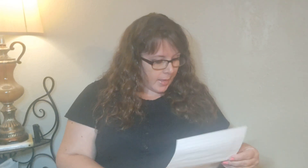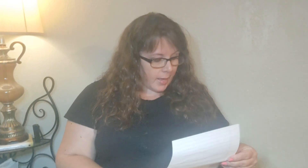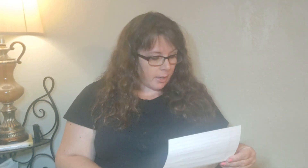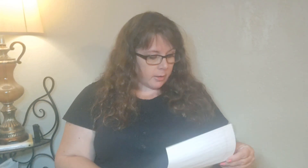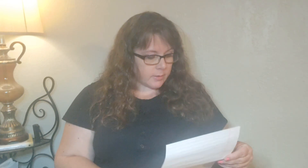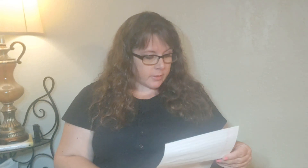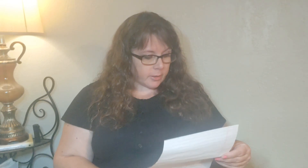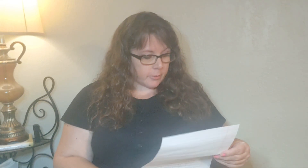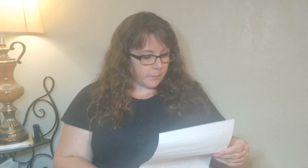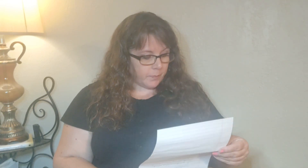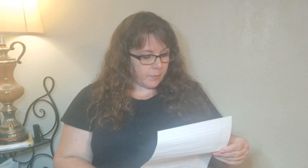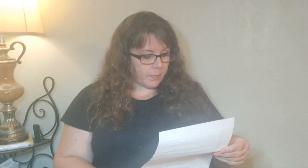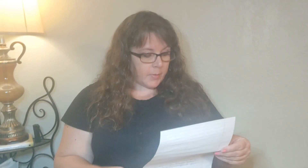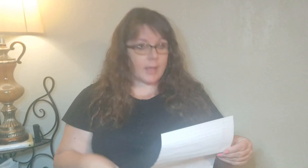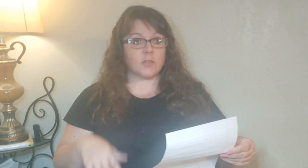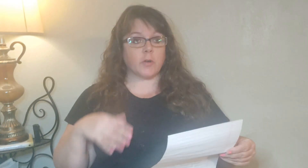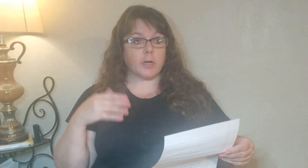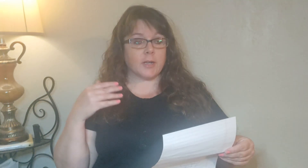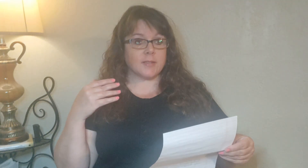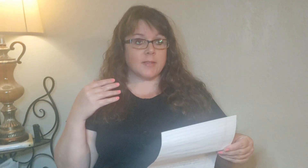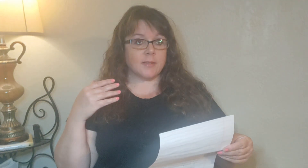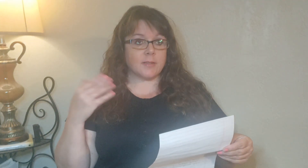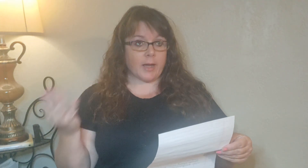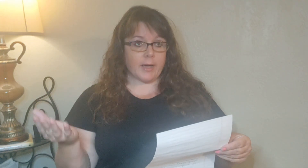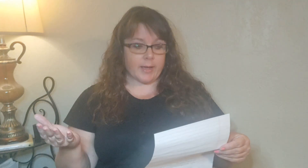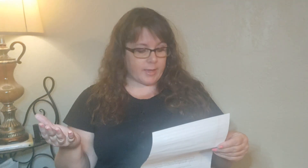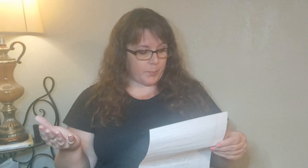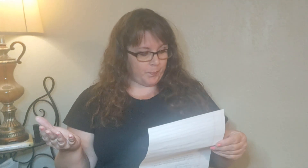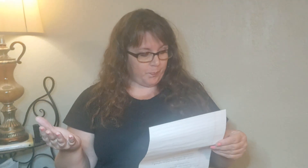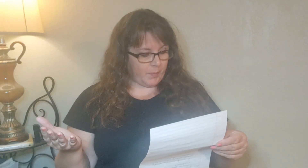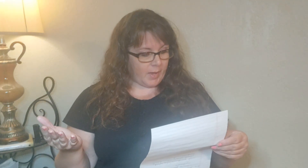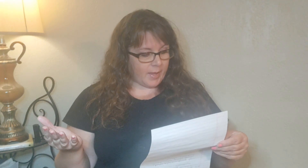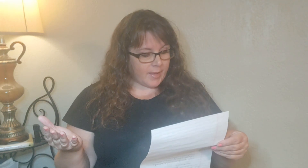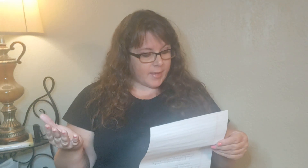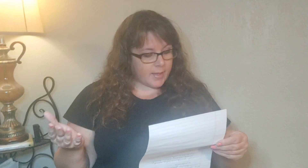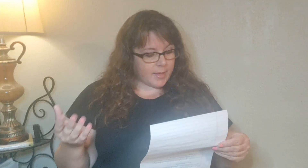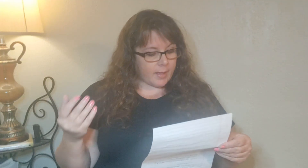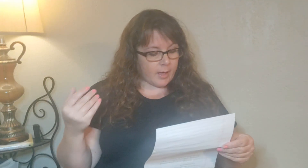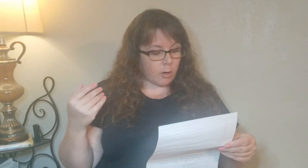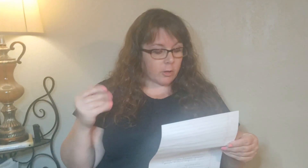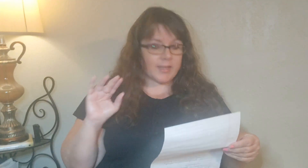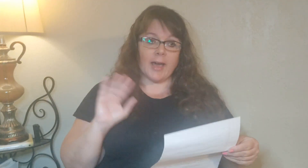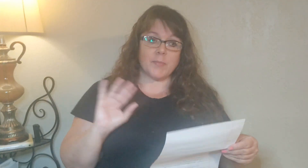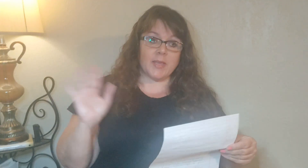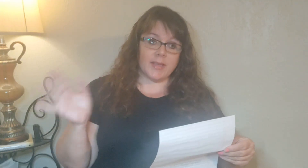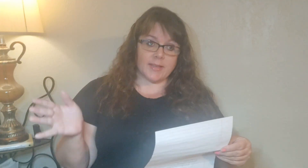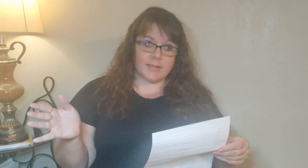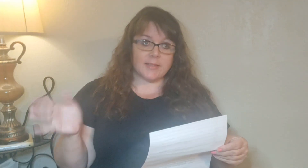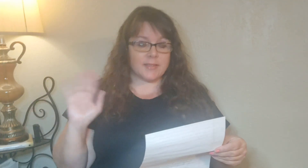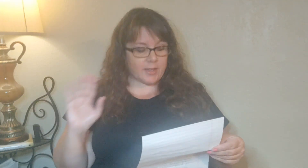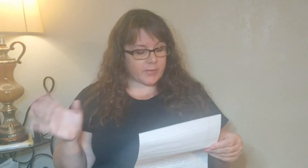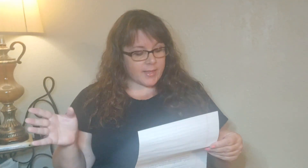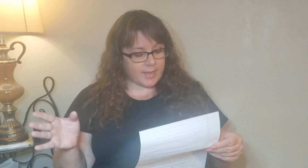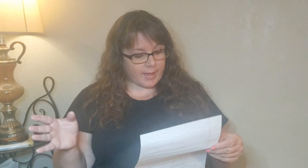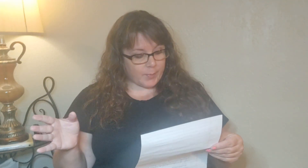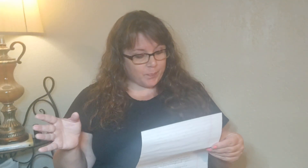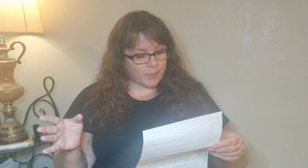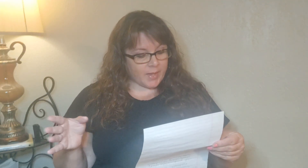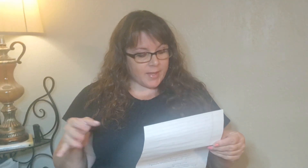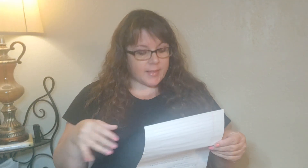And also, as far as time, or time is, stuff like that,